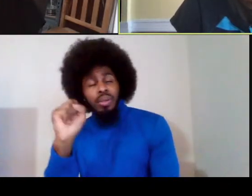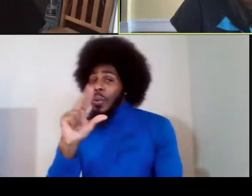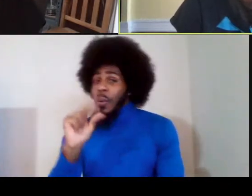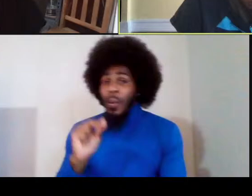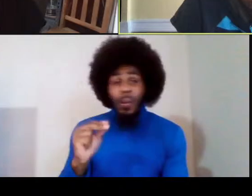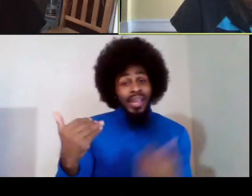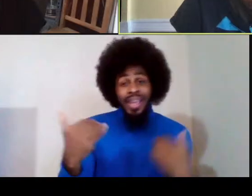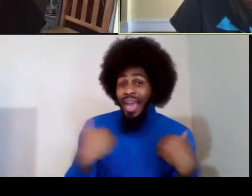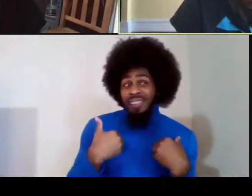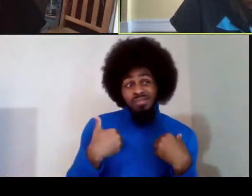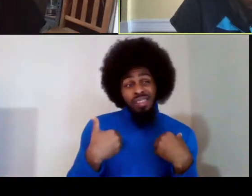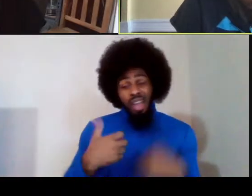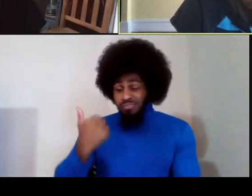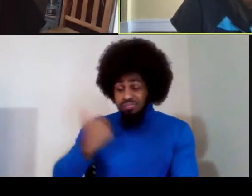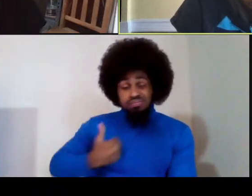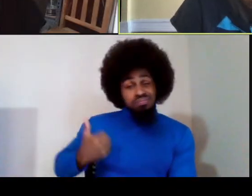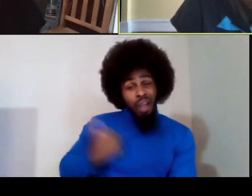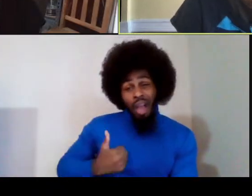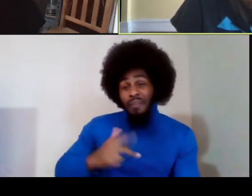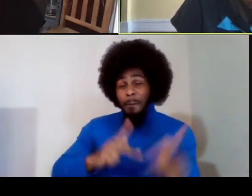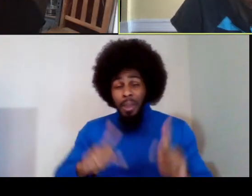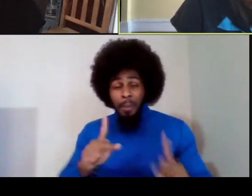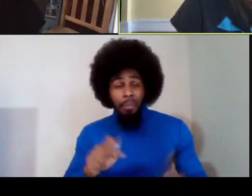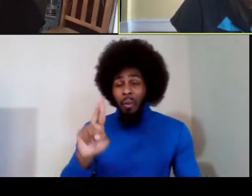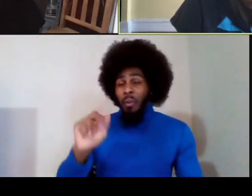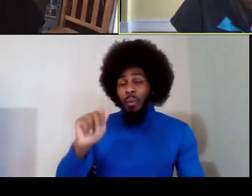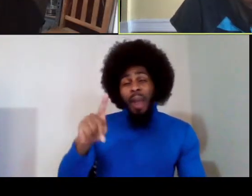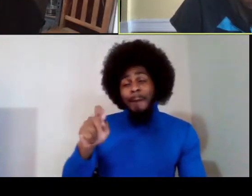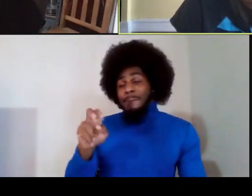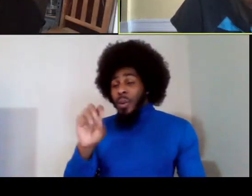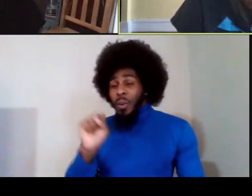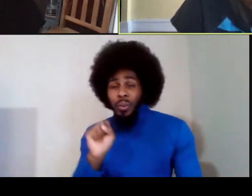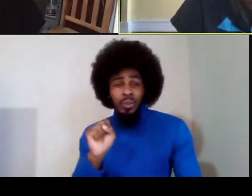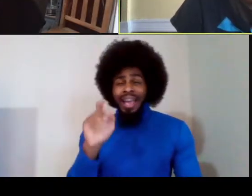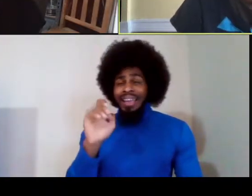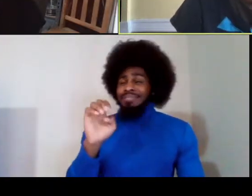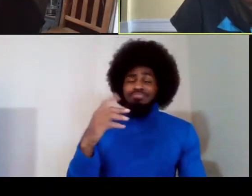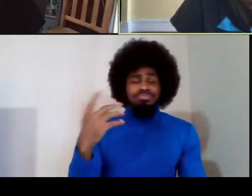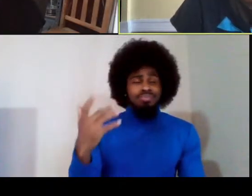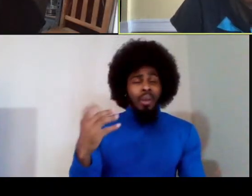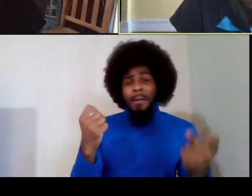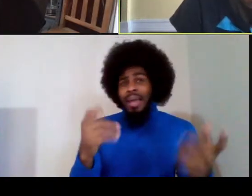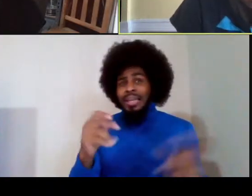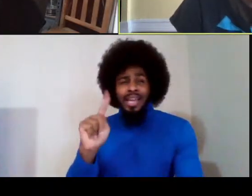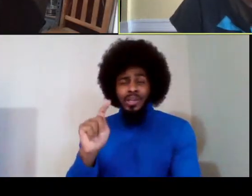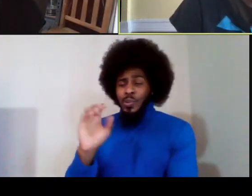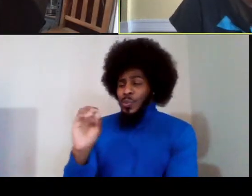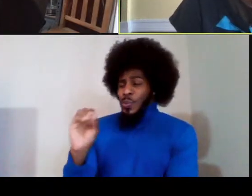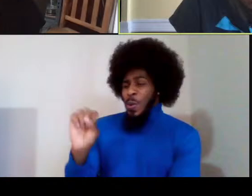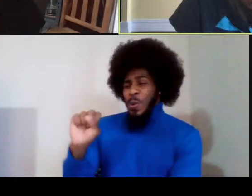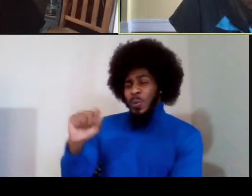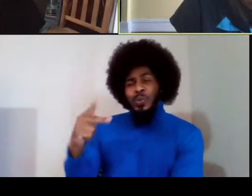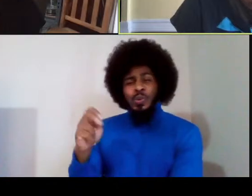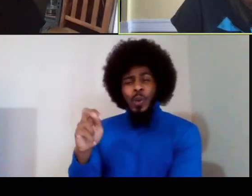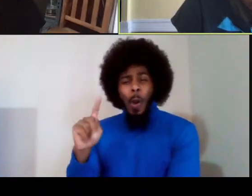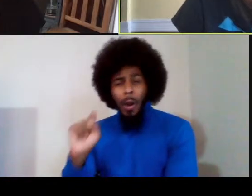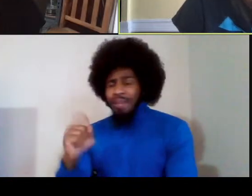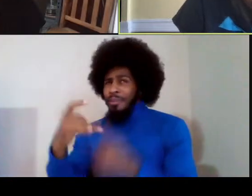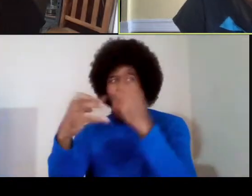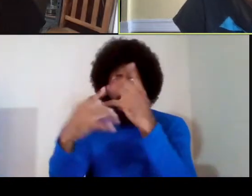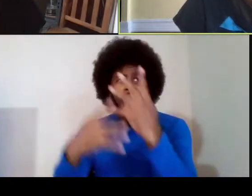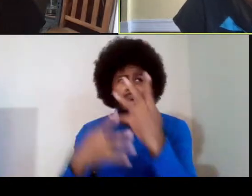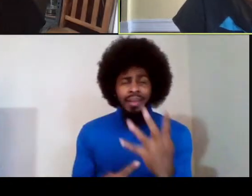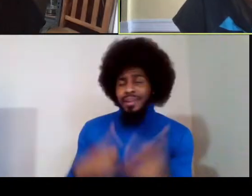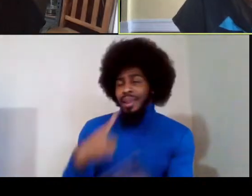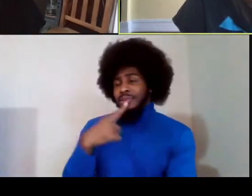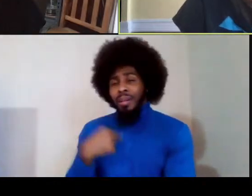I'm saying, Rapping Fote. We had all these people talking to us, you know, about where we lived and what we